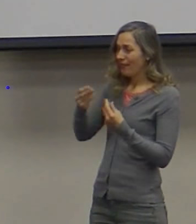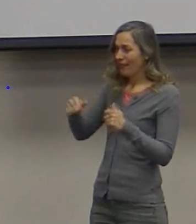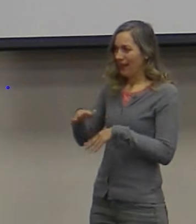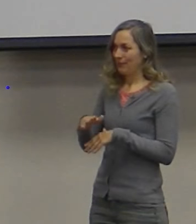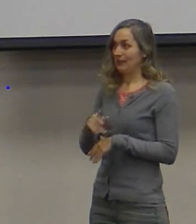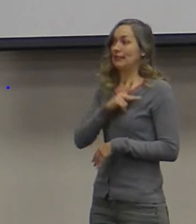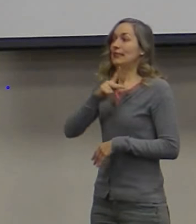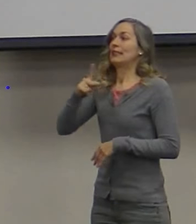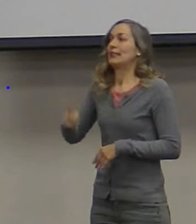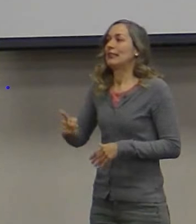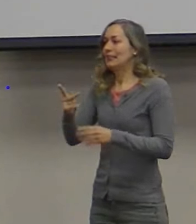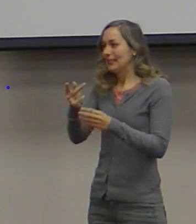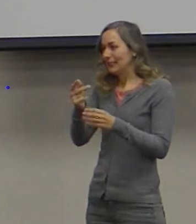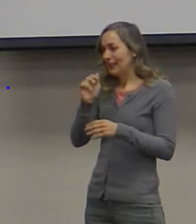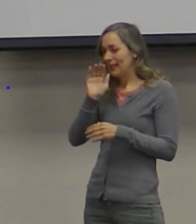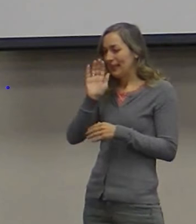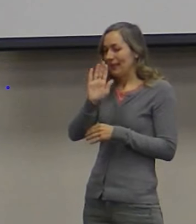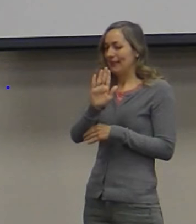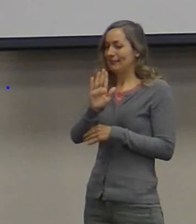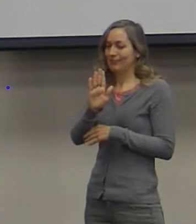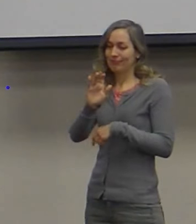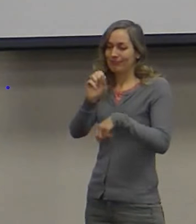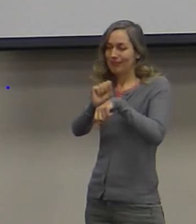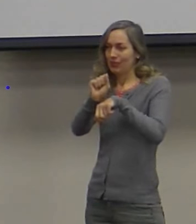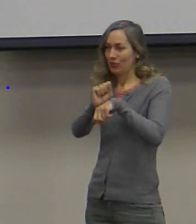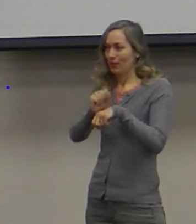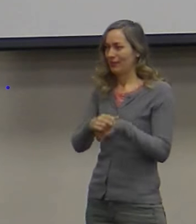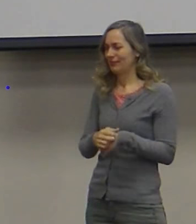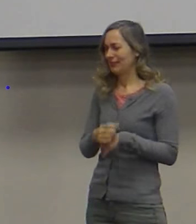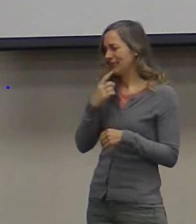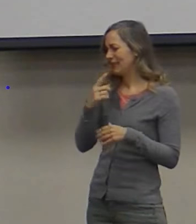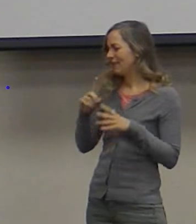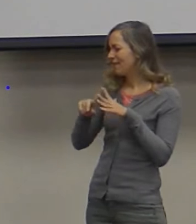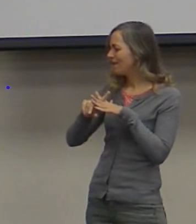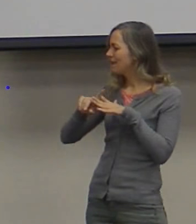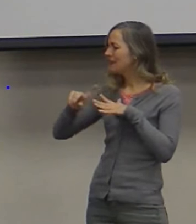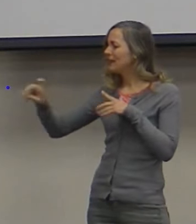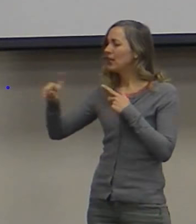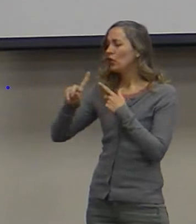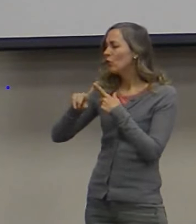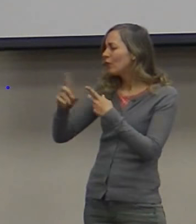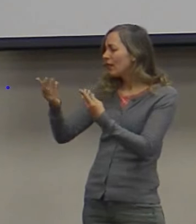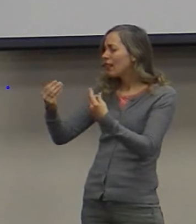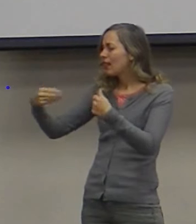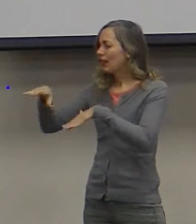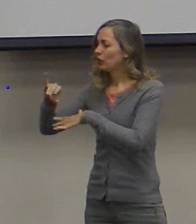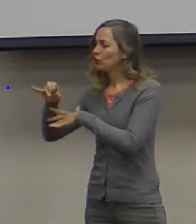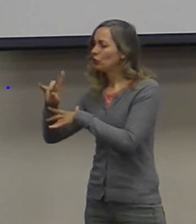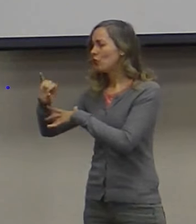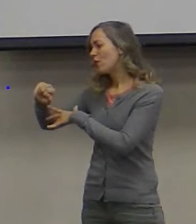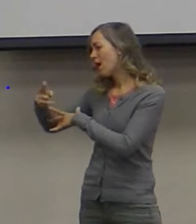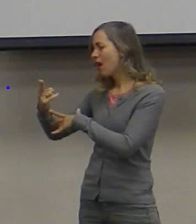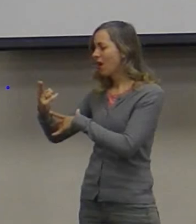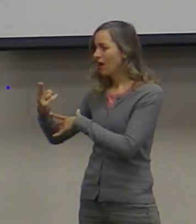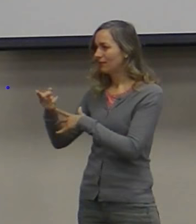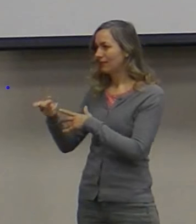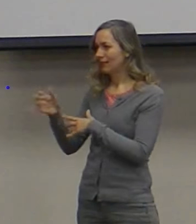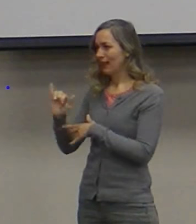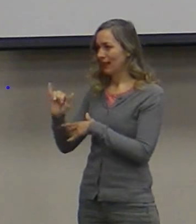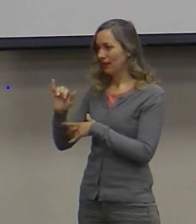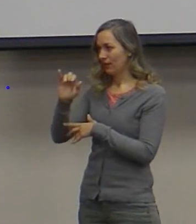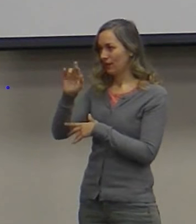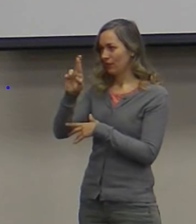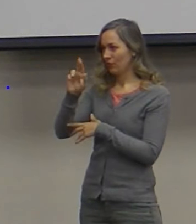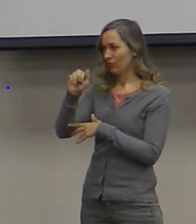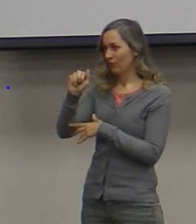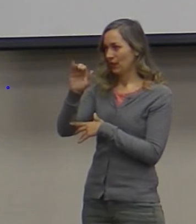when he says, "Oh, seer, go flee to the land of Judah," this is a racial slur. And what he says when